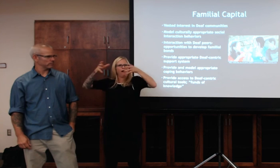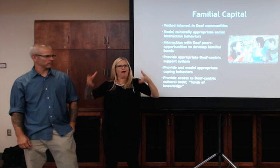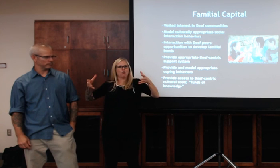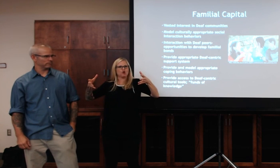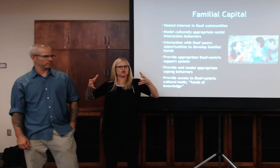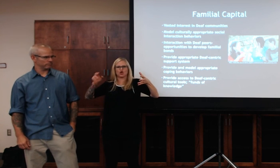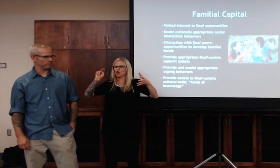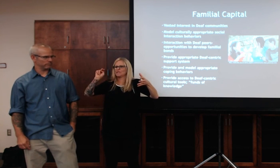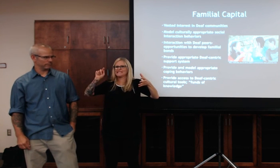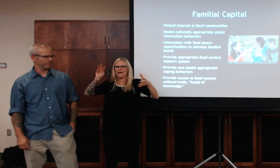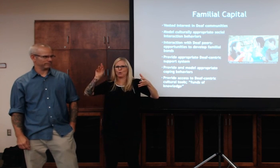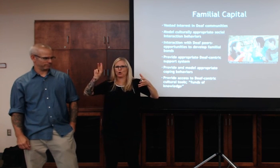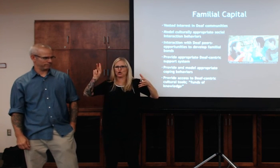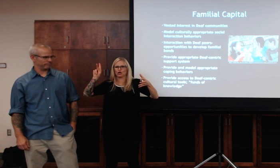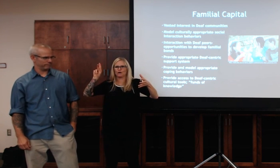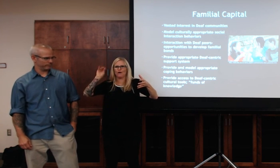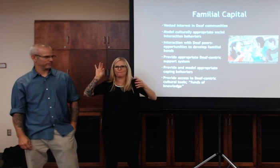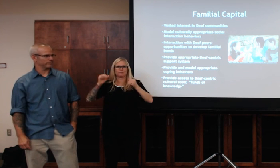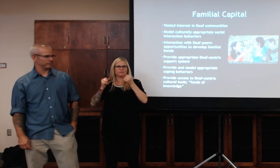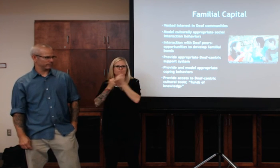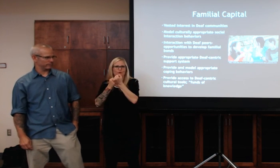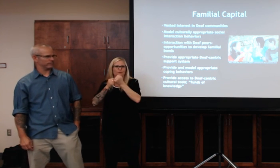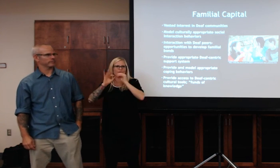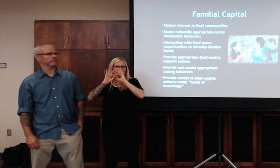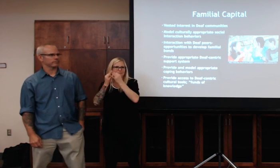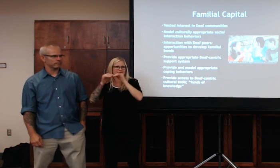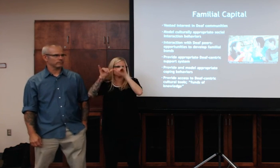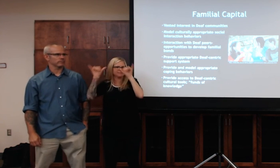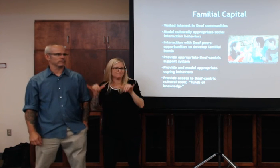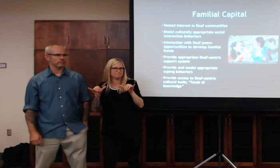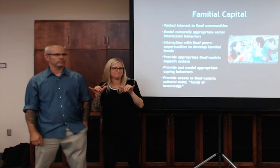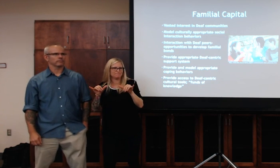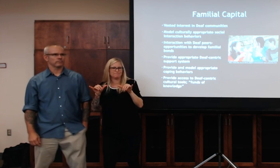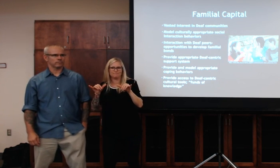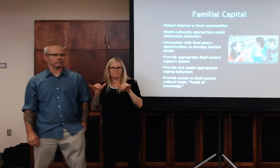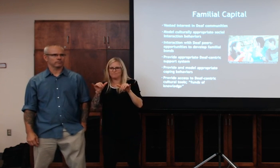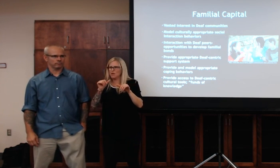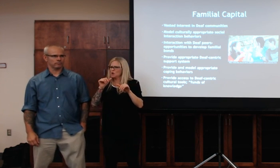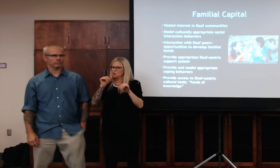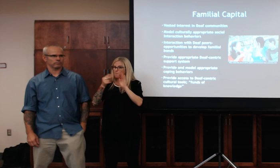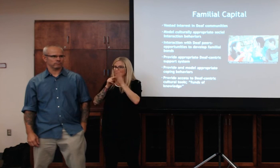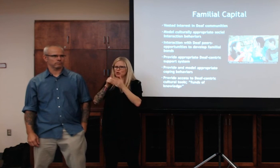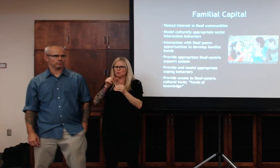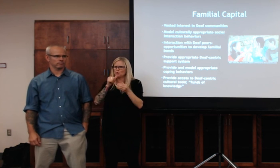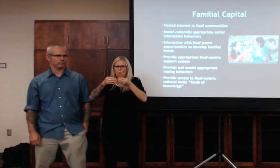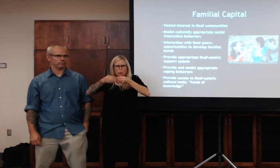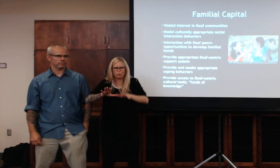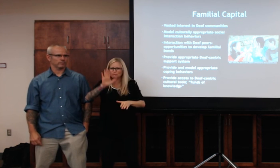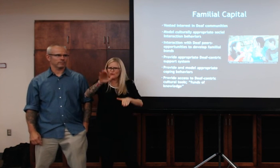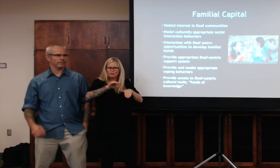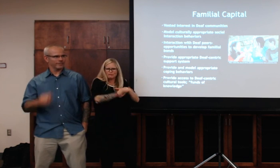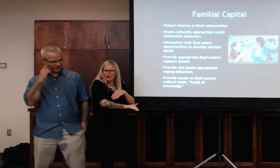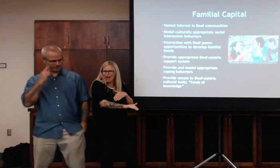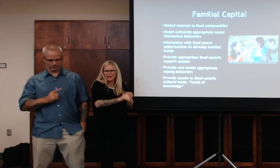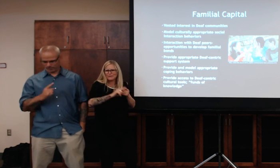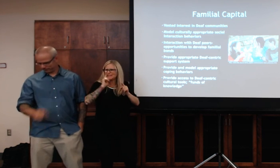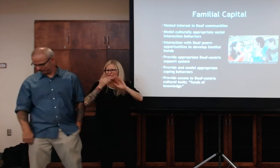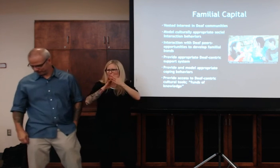It becomes a larger network of support and a family system. That doesn't mean that you lose your child to the deaf